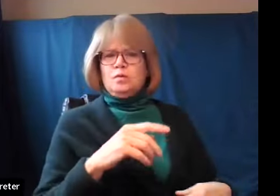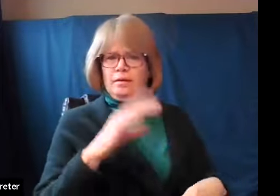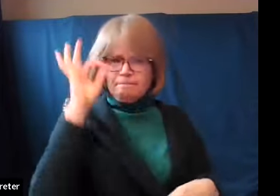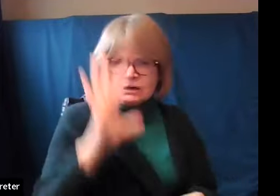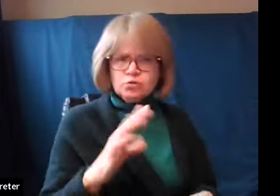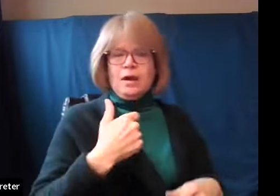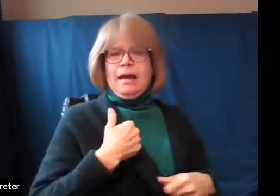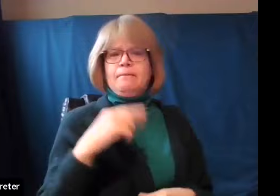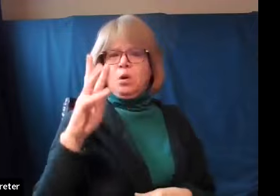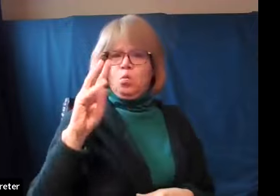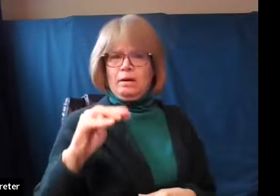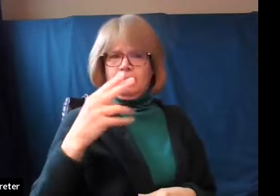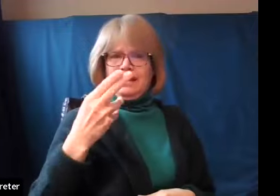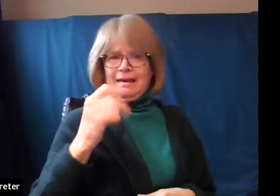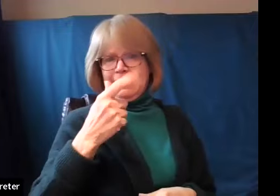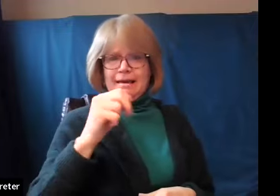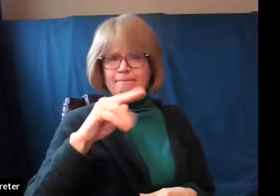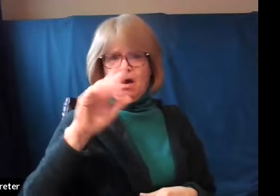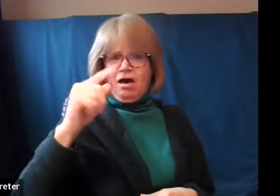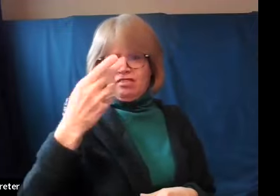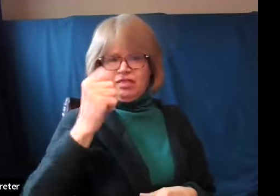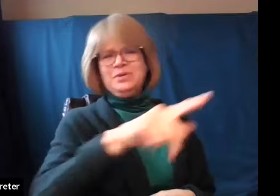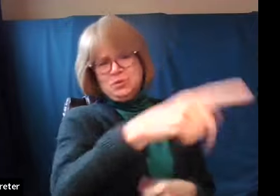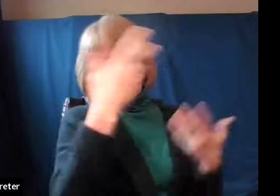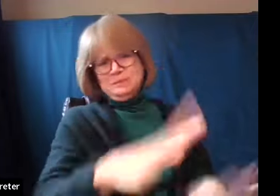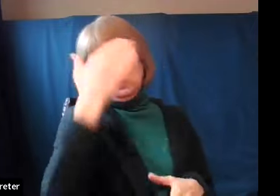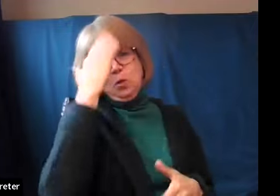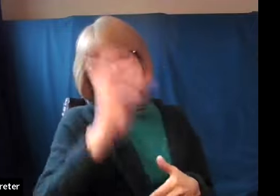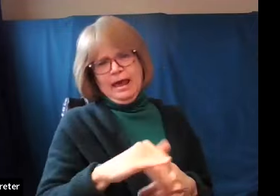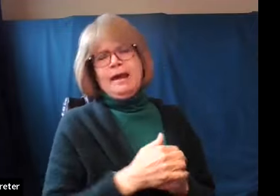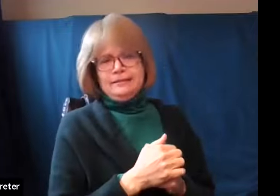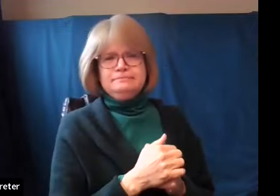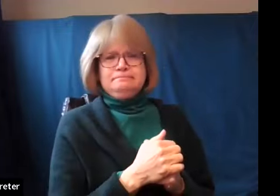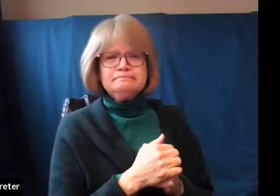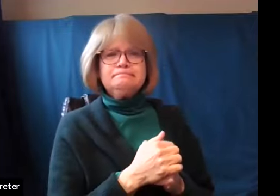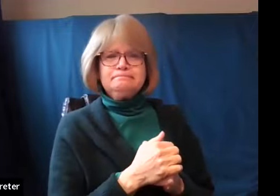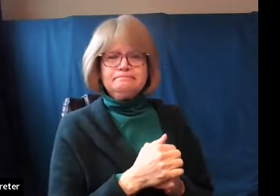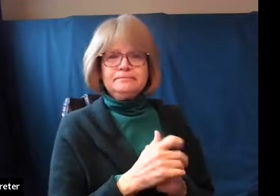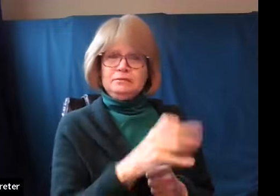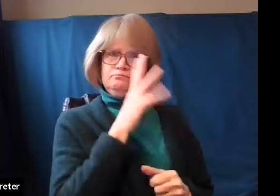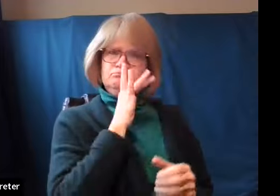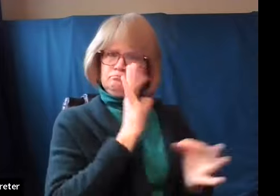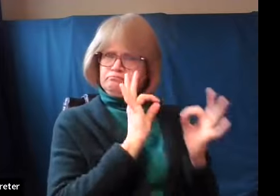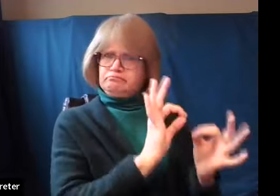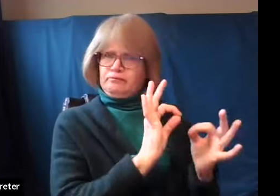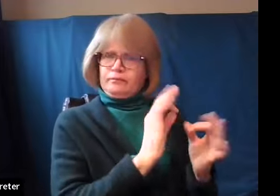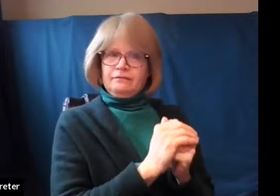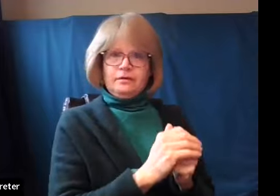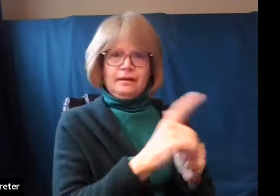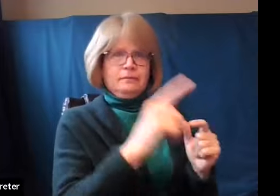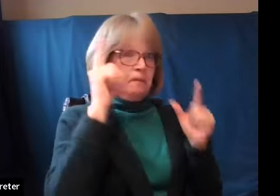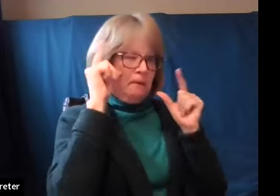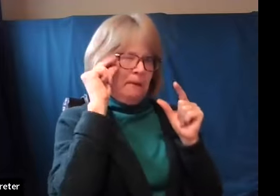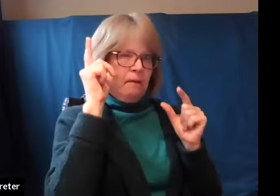I'm William Higginbotham." "Of course, you know that already," he pronounced with perfect diction and the simultaneous wink of an